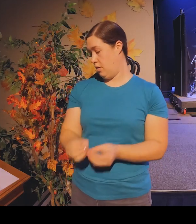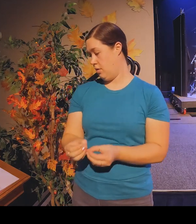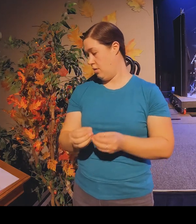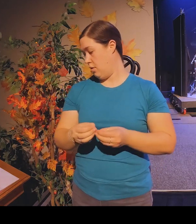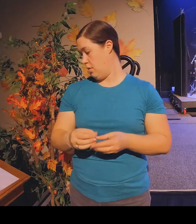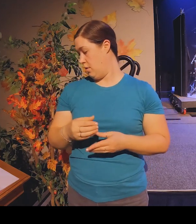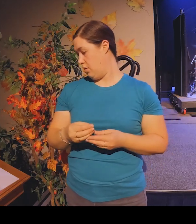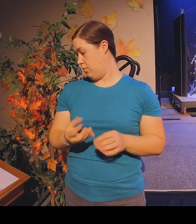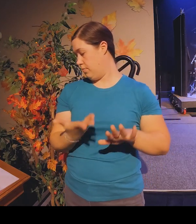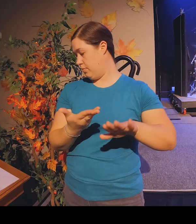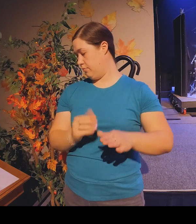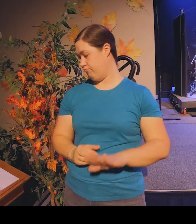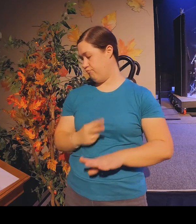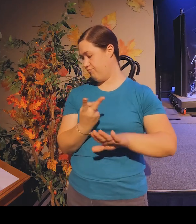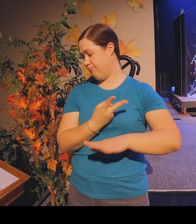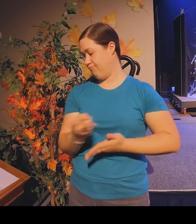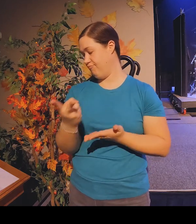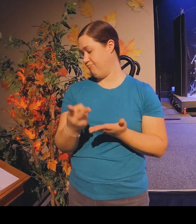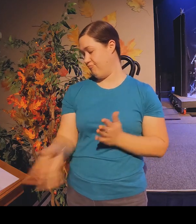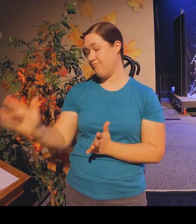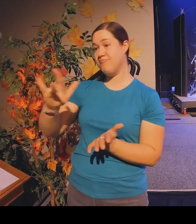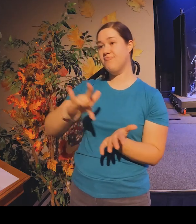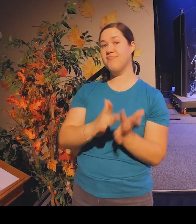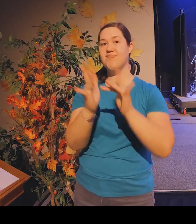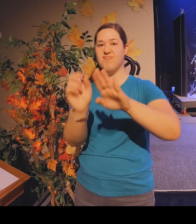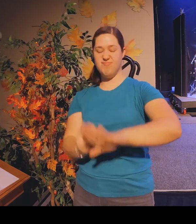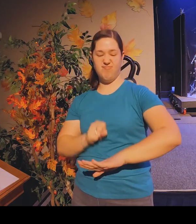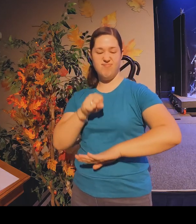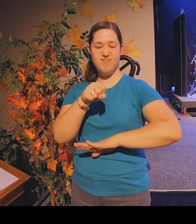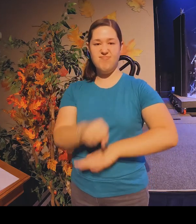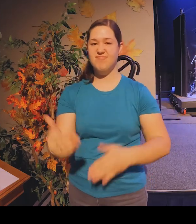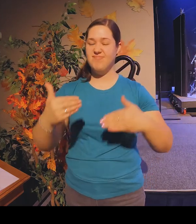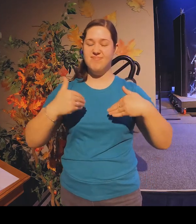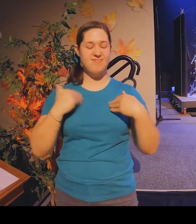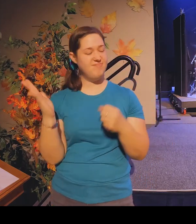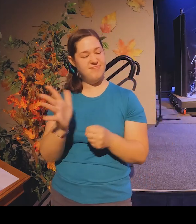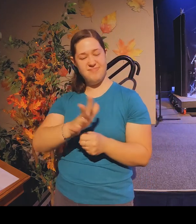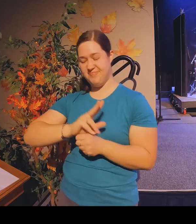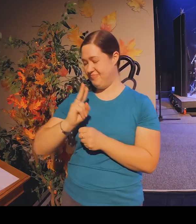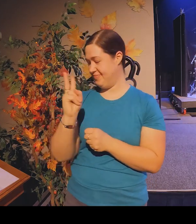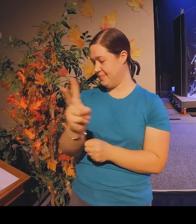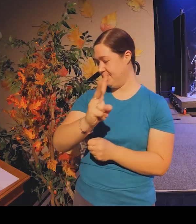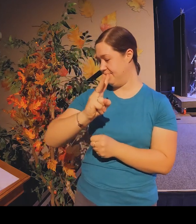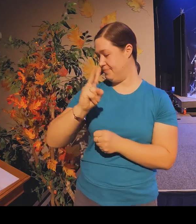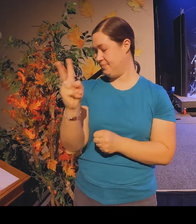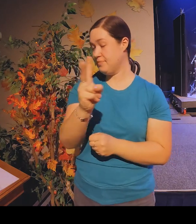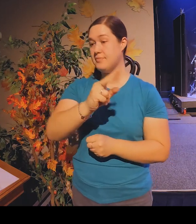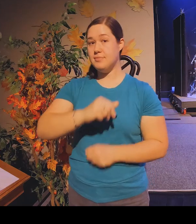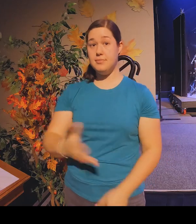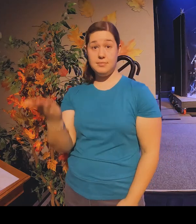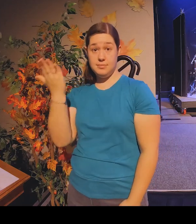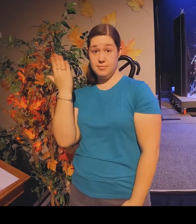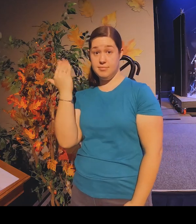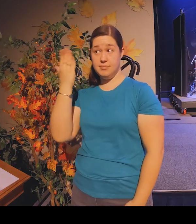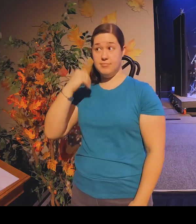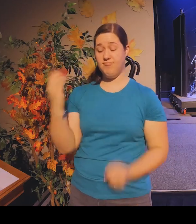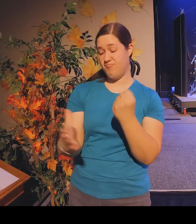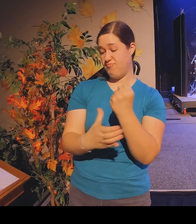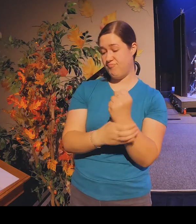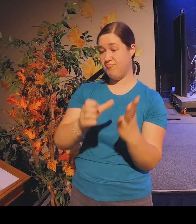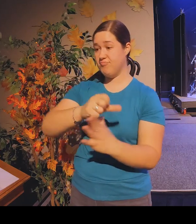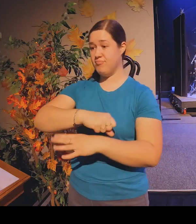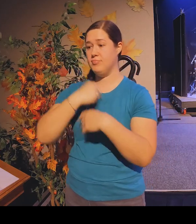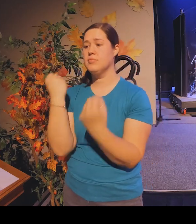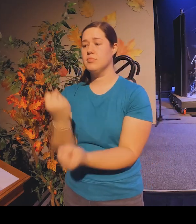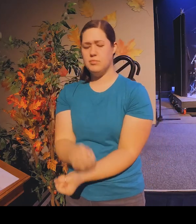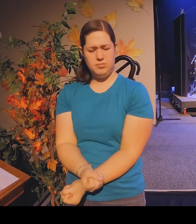lost no one. I am free. Oh, I am free. Oh, I am free. Sing. Been lost